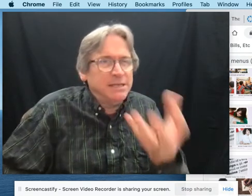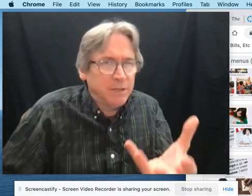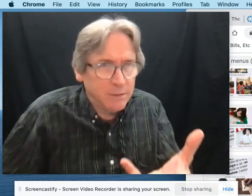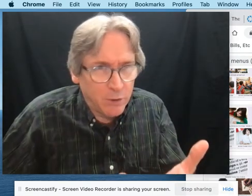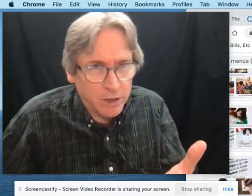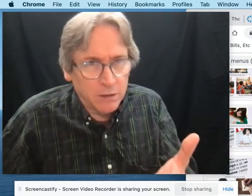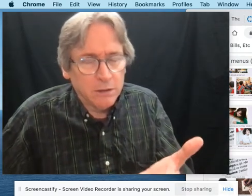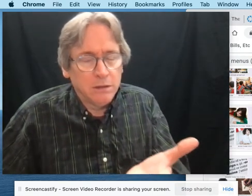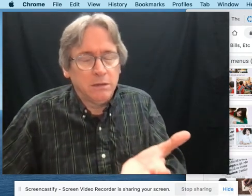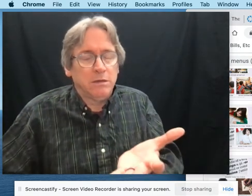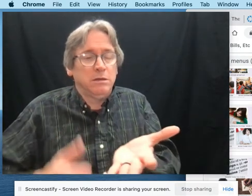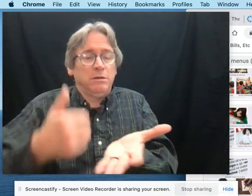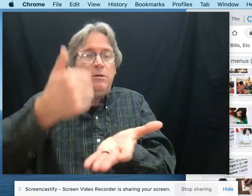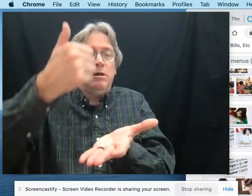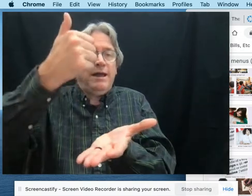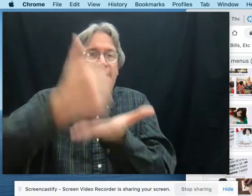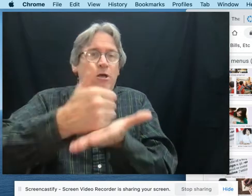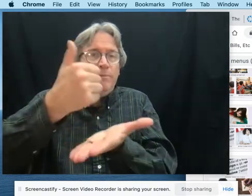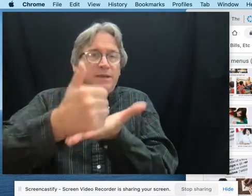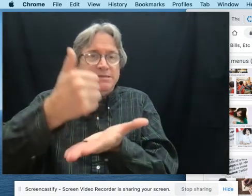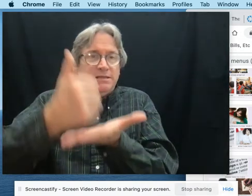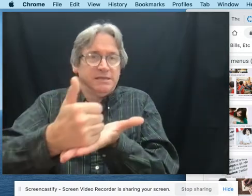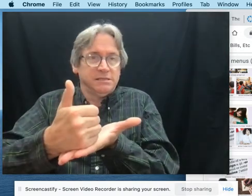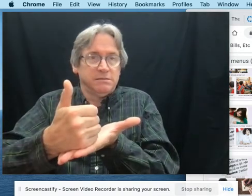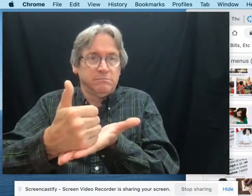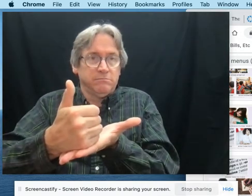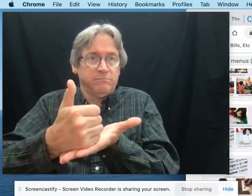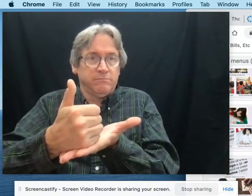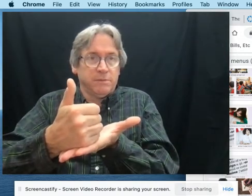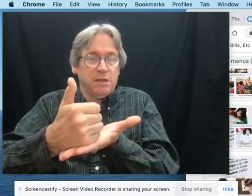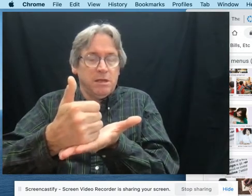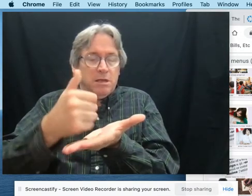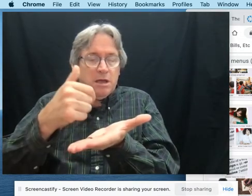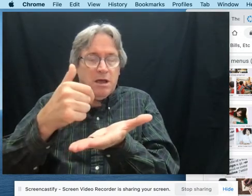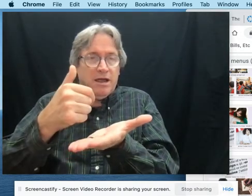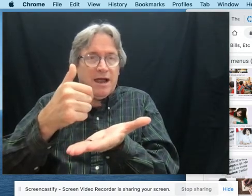It may seem a little bit weird. Help is this.